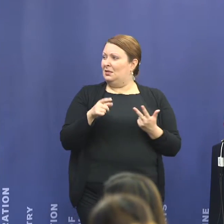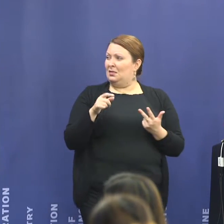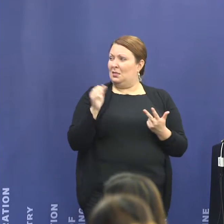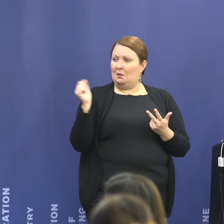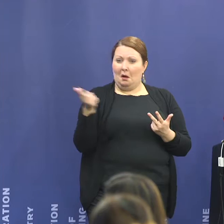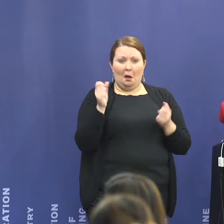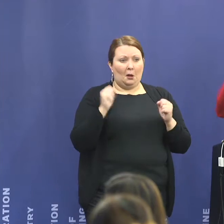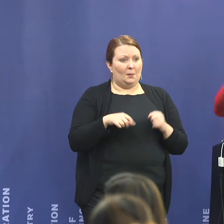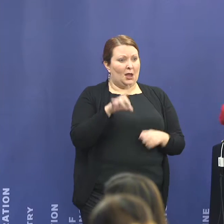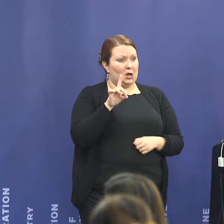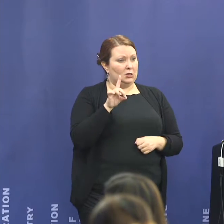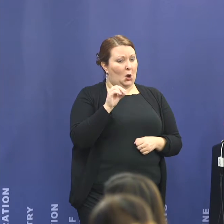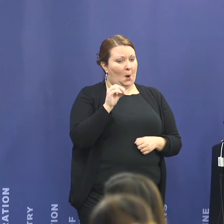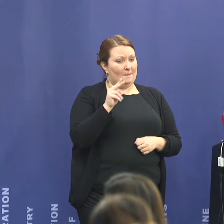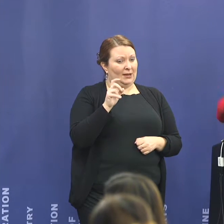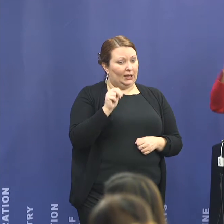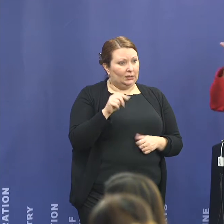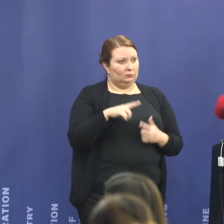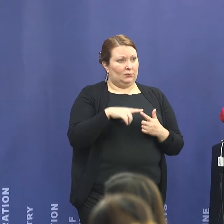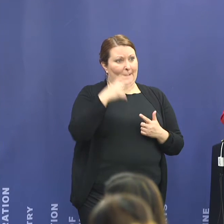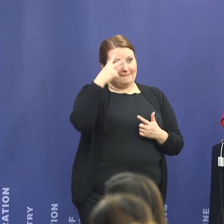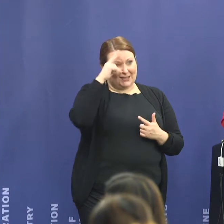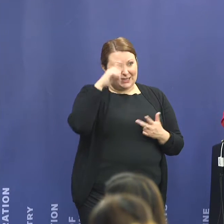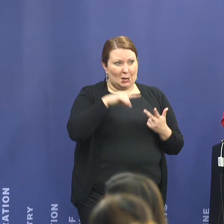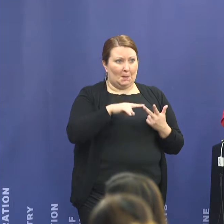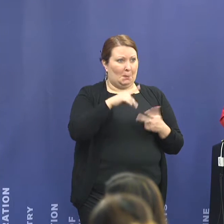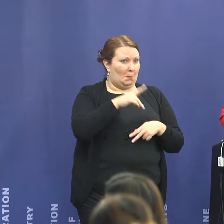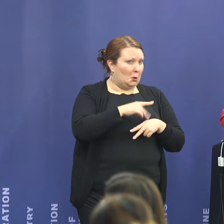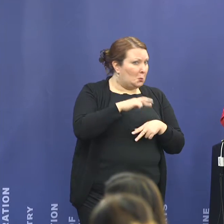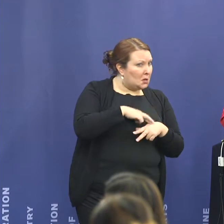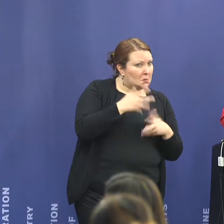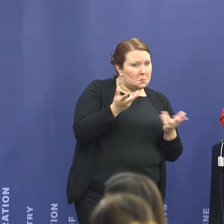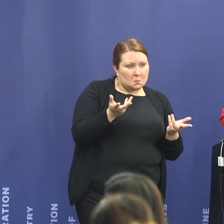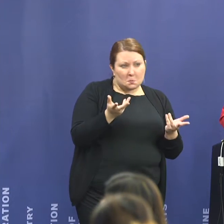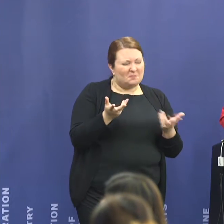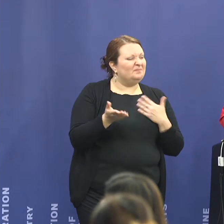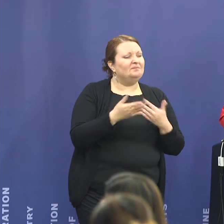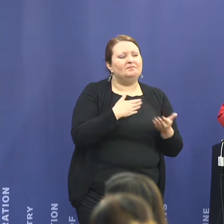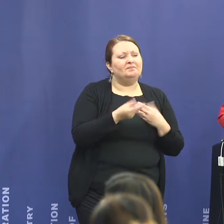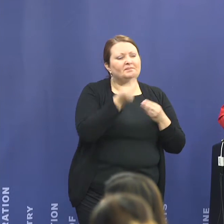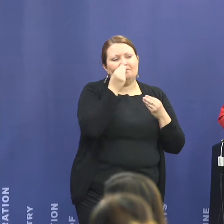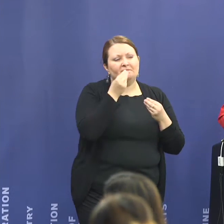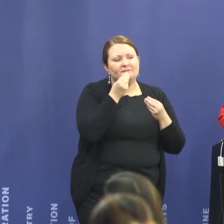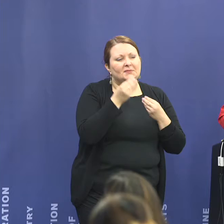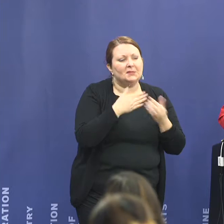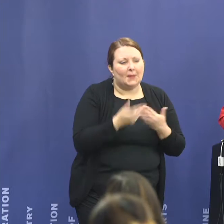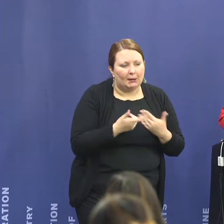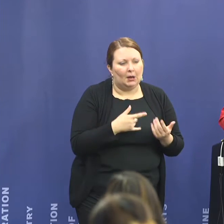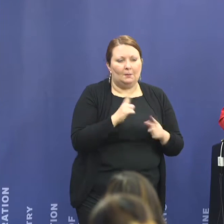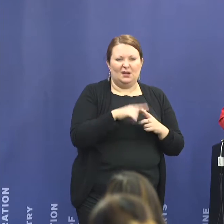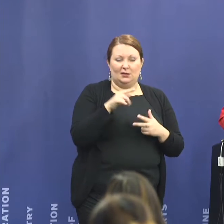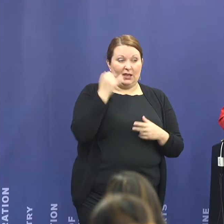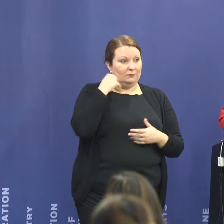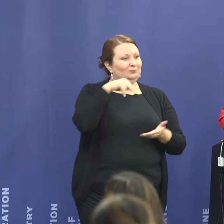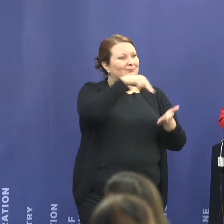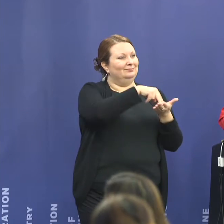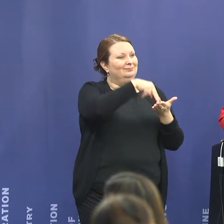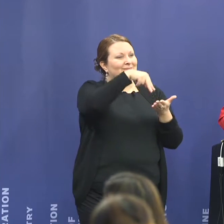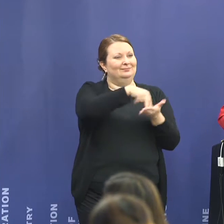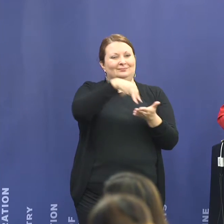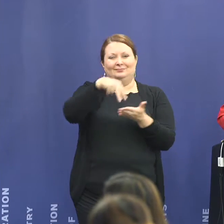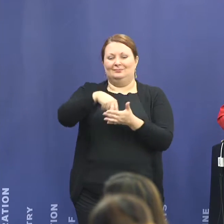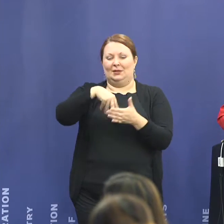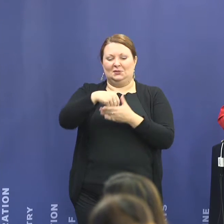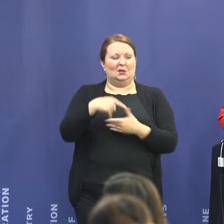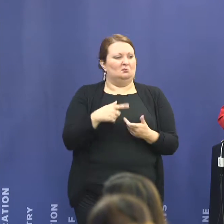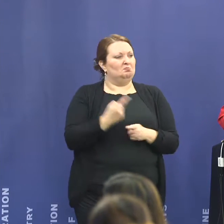be Dominican, they could all be Mexican, they could all be Puerto Rican. It doesn't really matter. The fact of the matter is, if they're standing on the corner